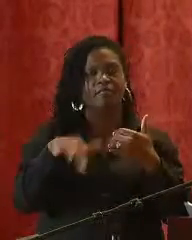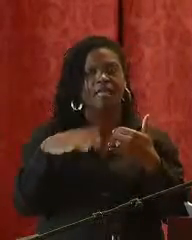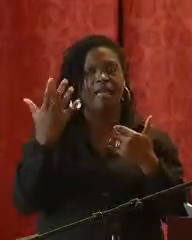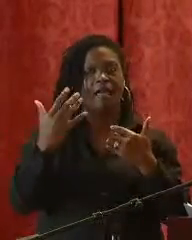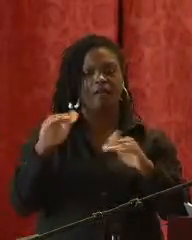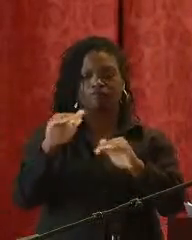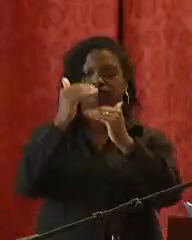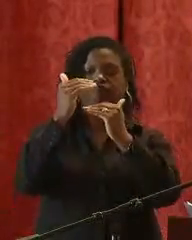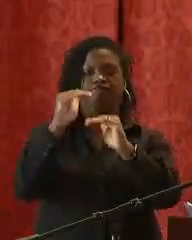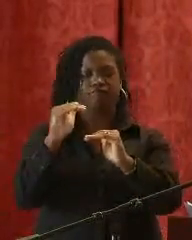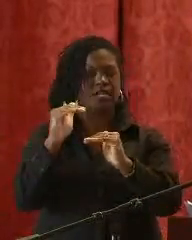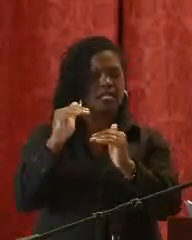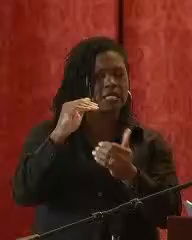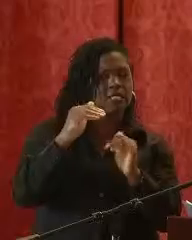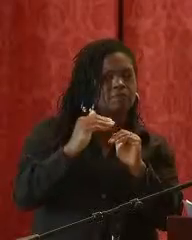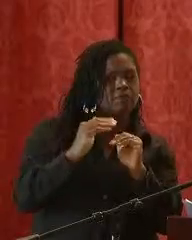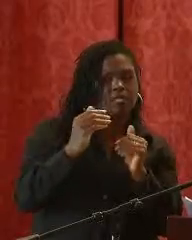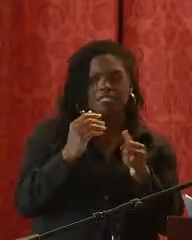that expert for them.